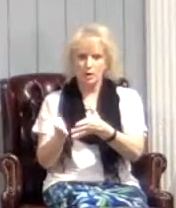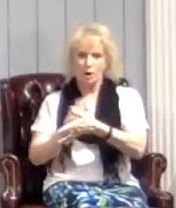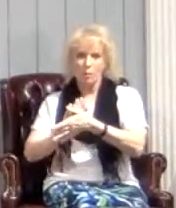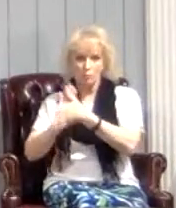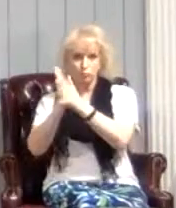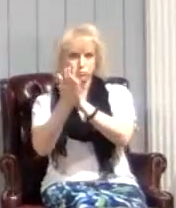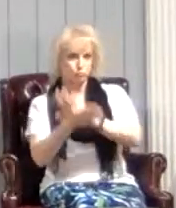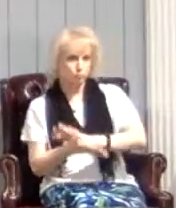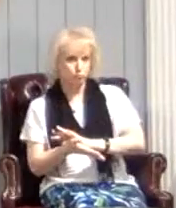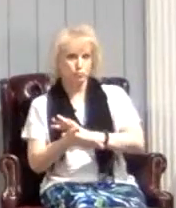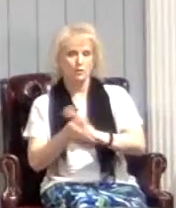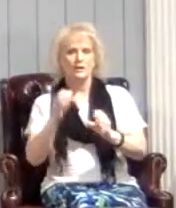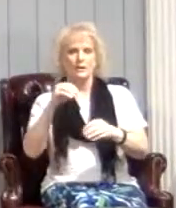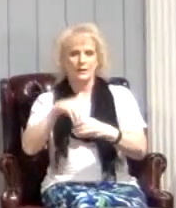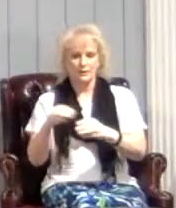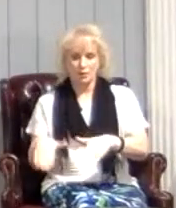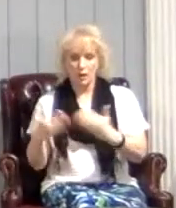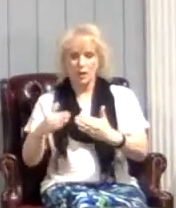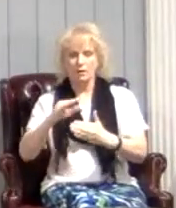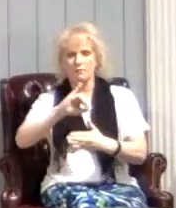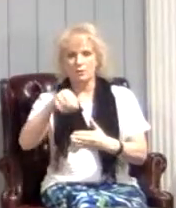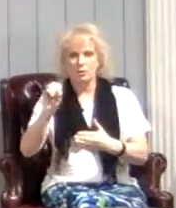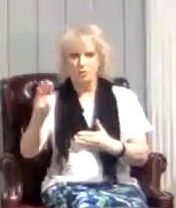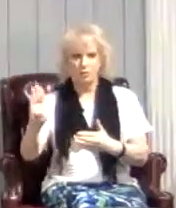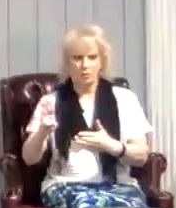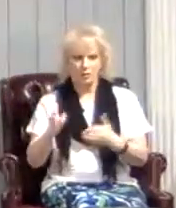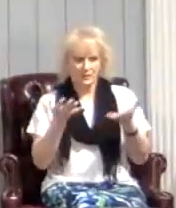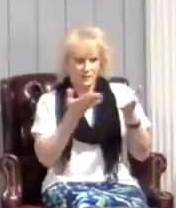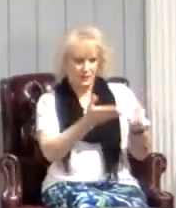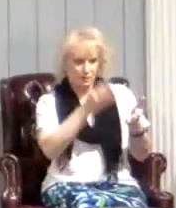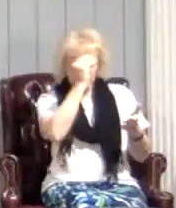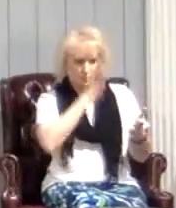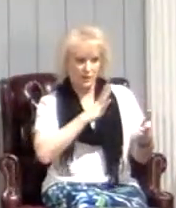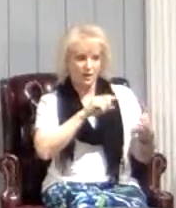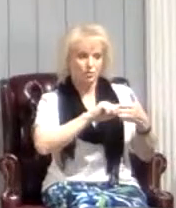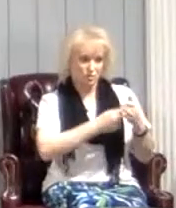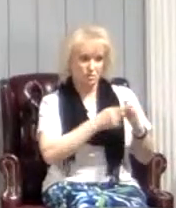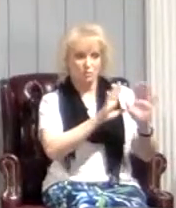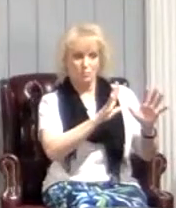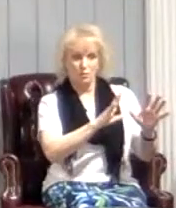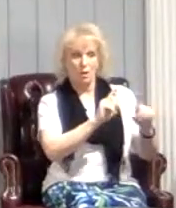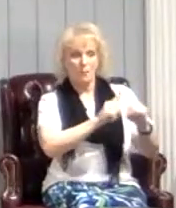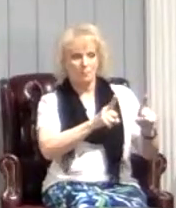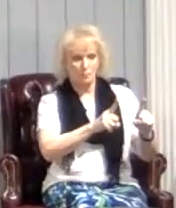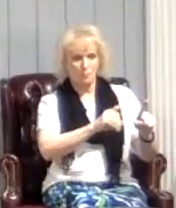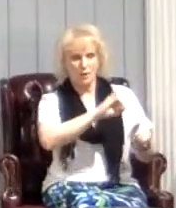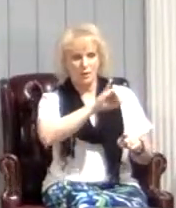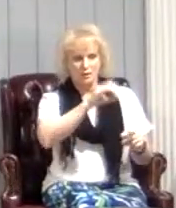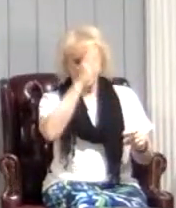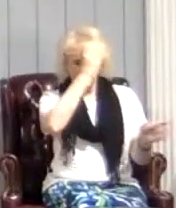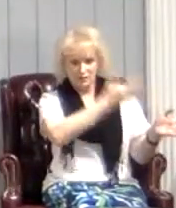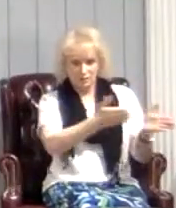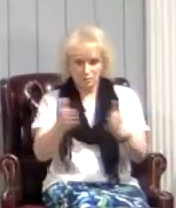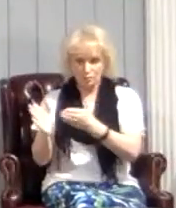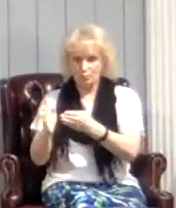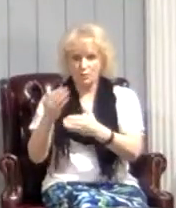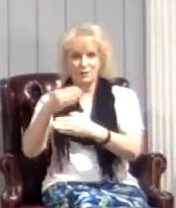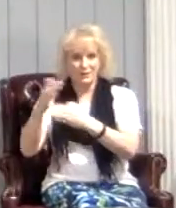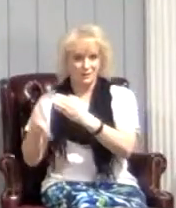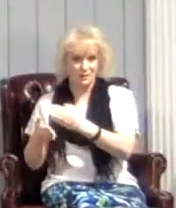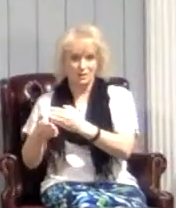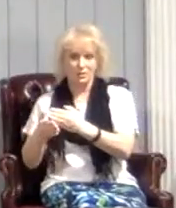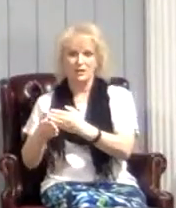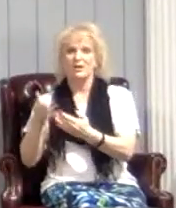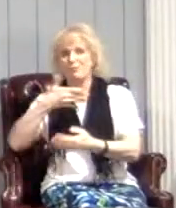refinement in the life of Job. Here's a guy who starts out wonderful, but Job's going to be better when this thing is all over. When he's tried, he says,